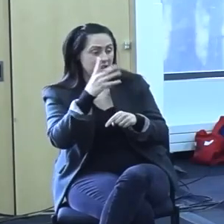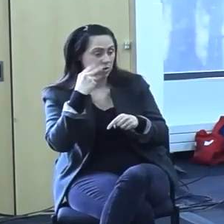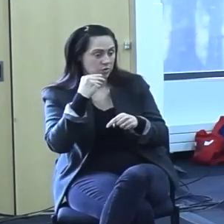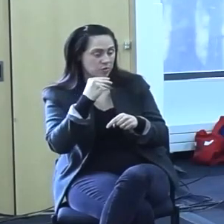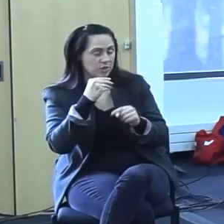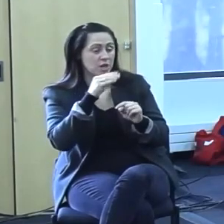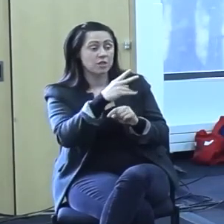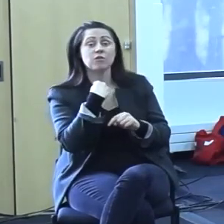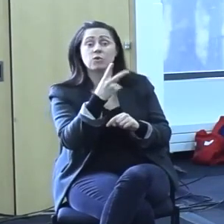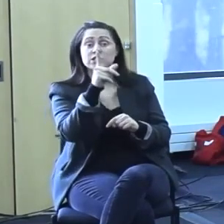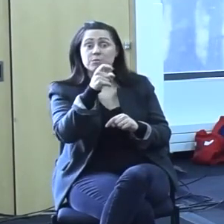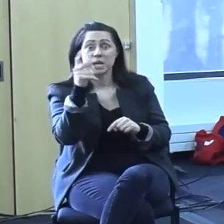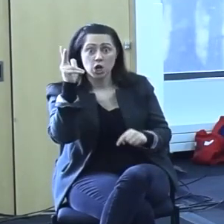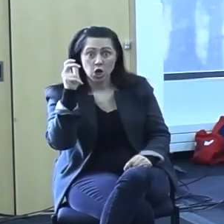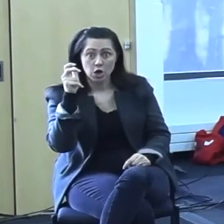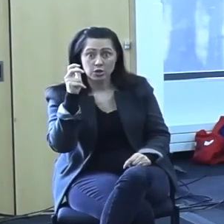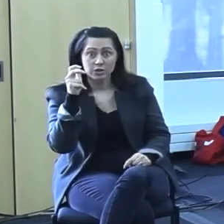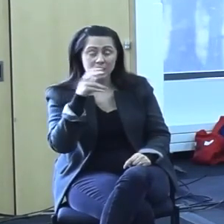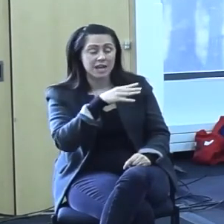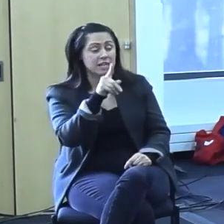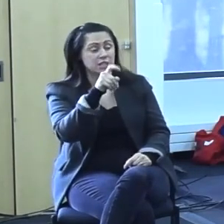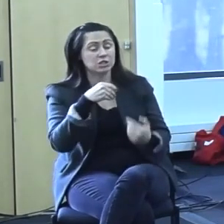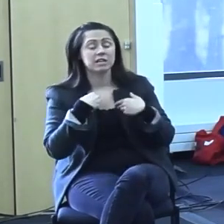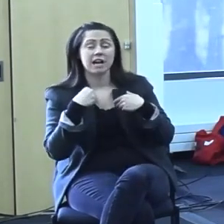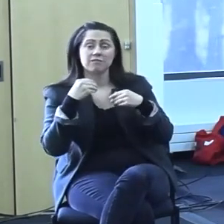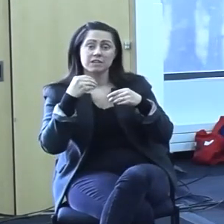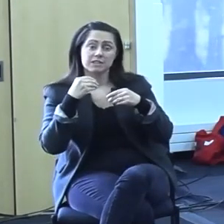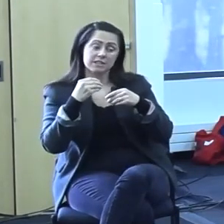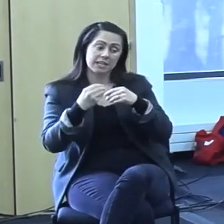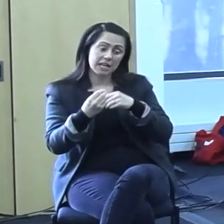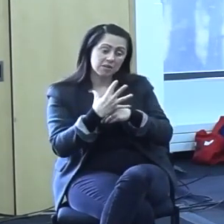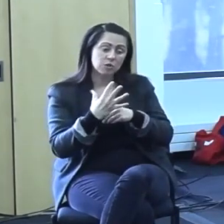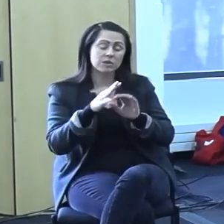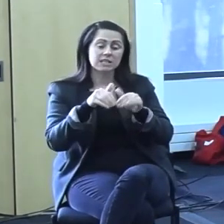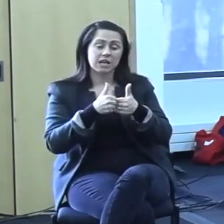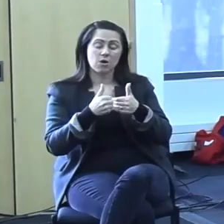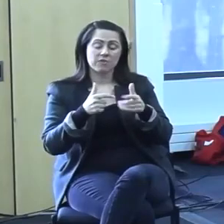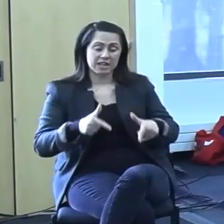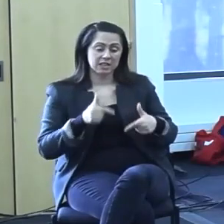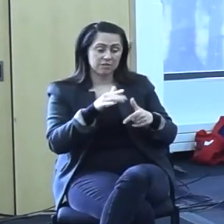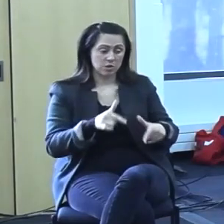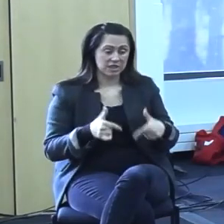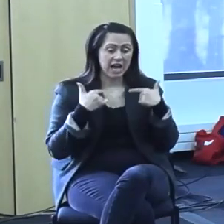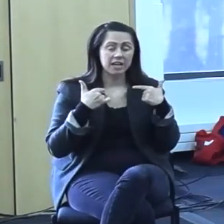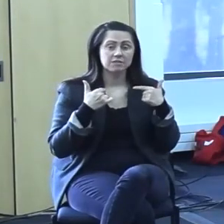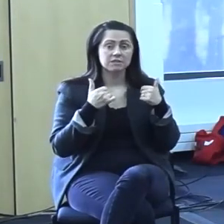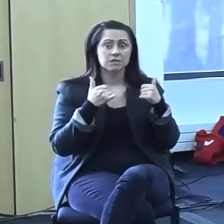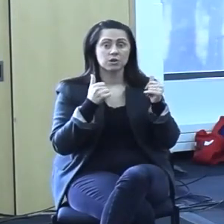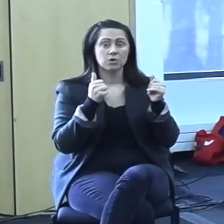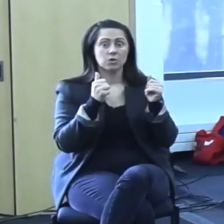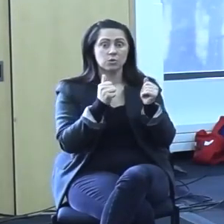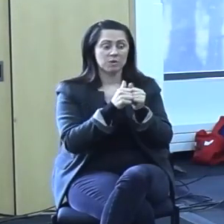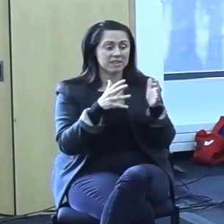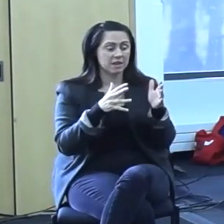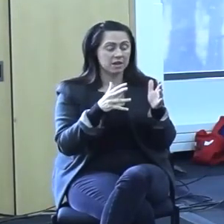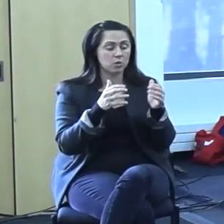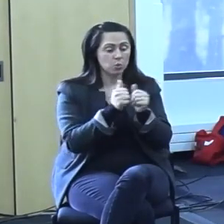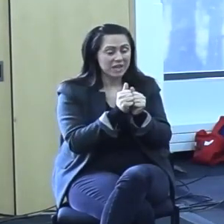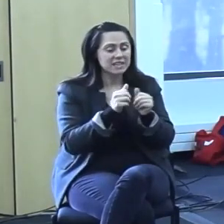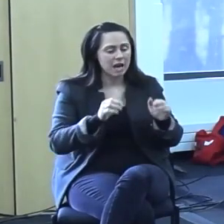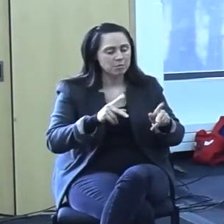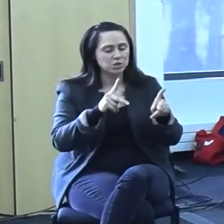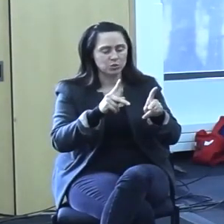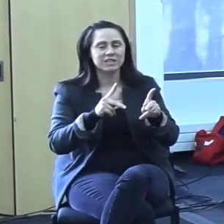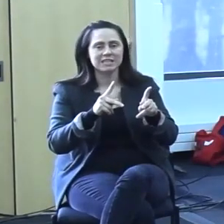should be heard, and also have an impact on how they live their lives with opportunities or setbacks given. This event wouldn't be